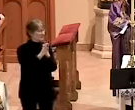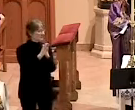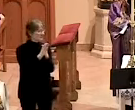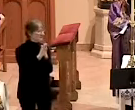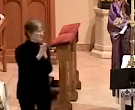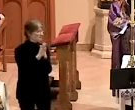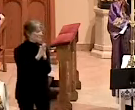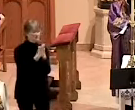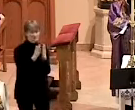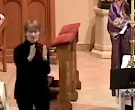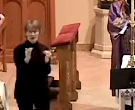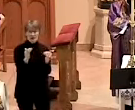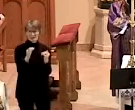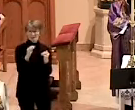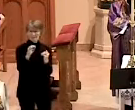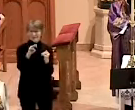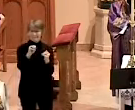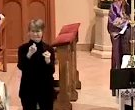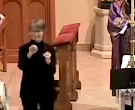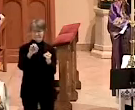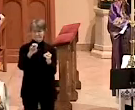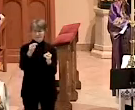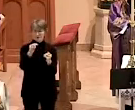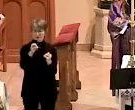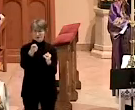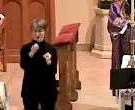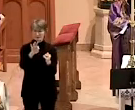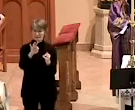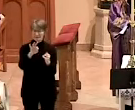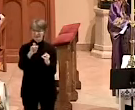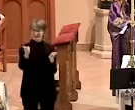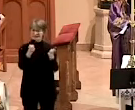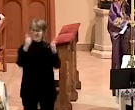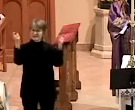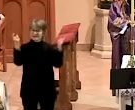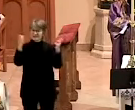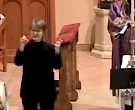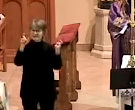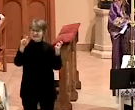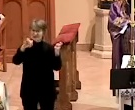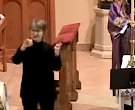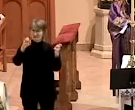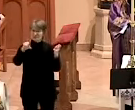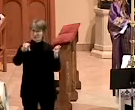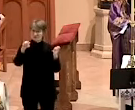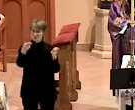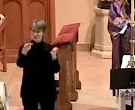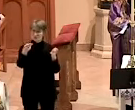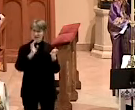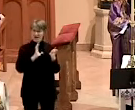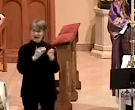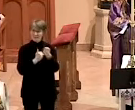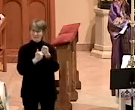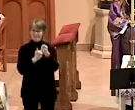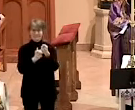announcement, on the 19th of March is the feast of Saint Joseph, our holy patron, and our